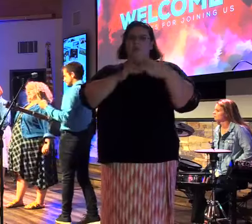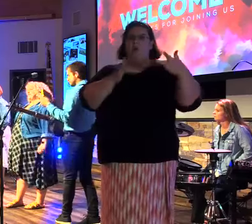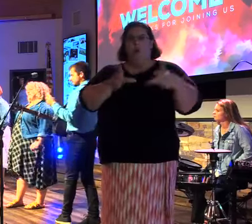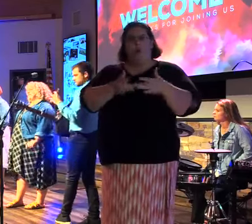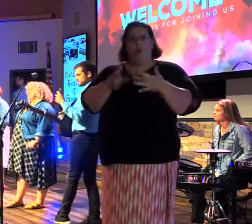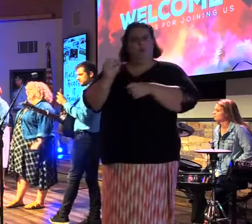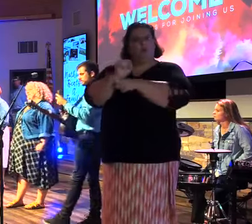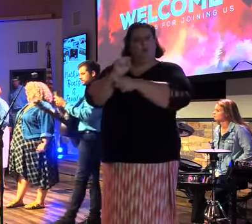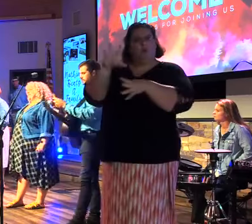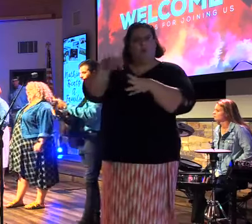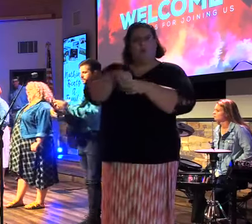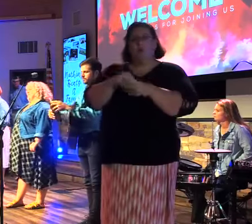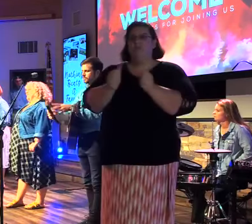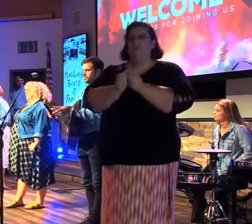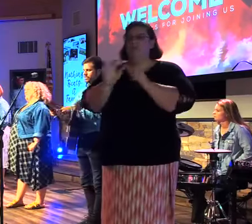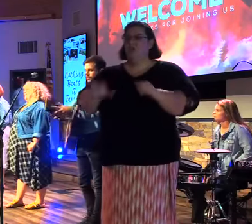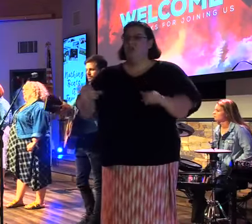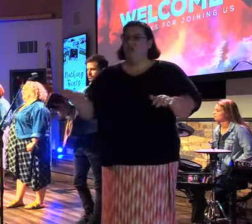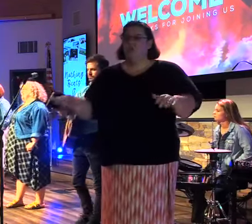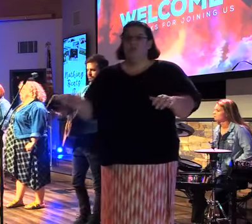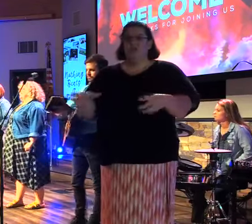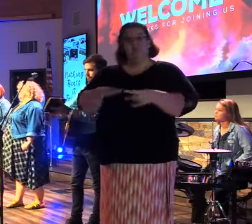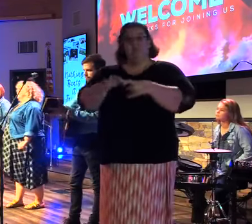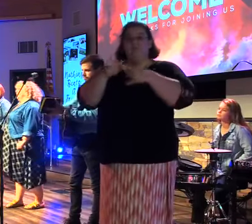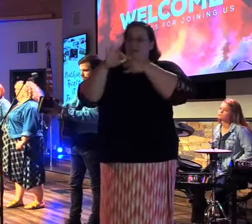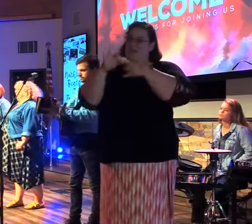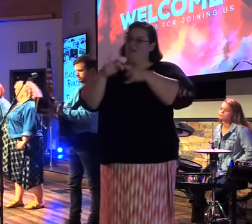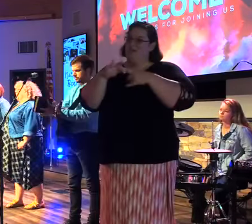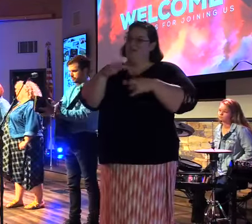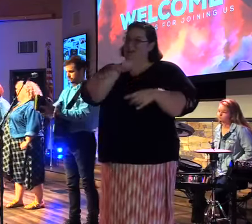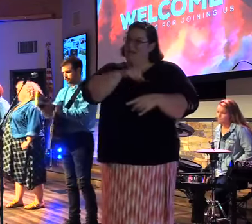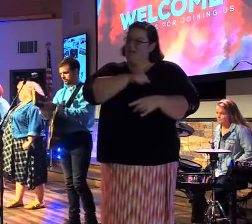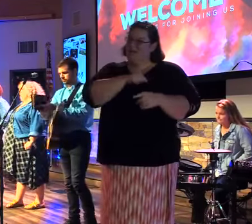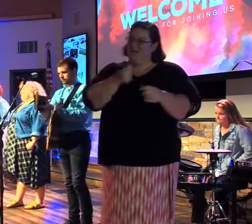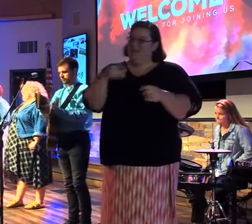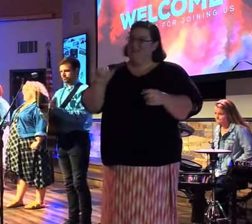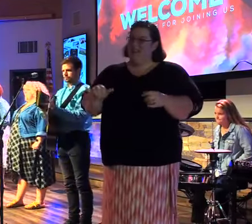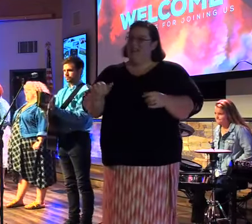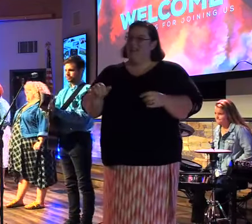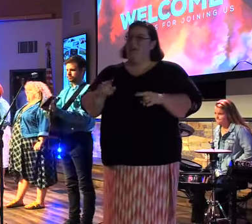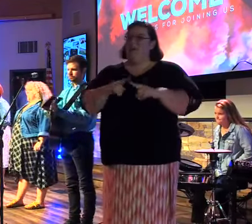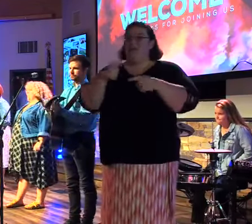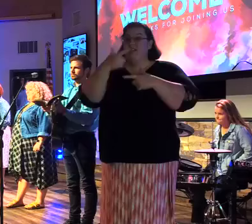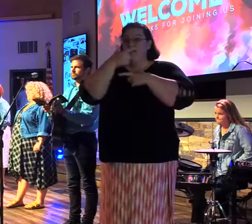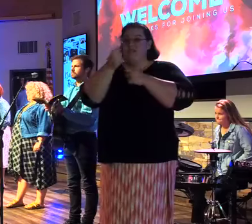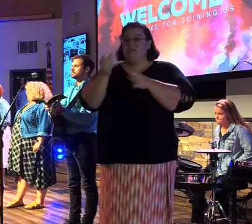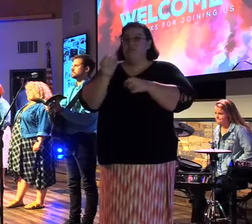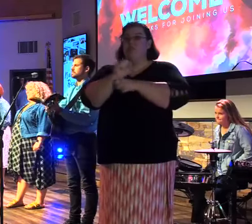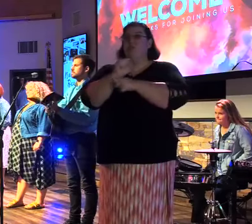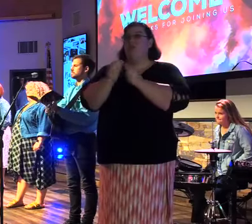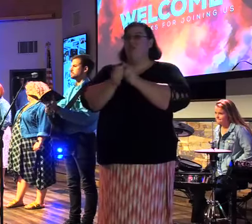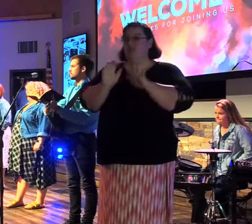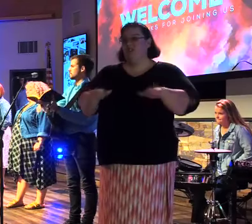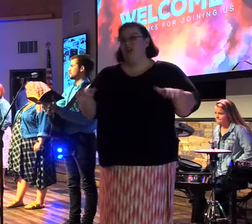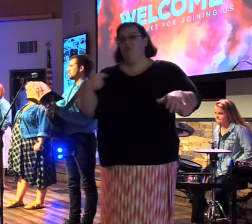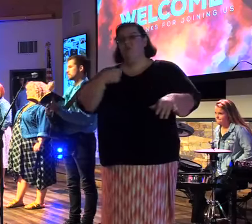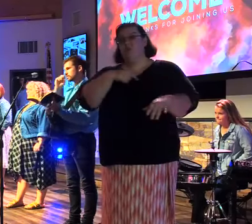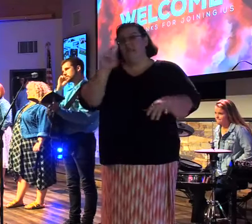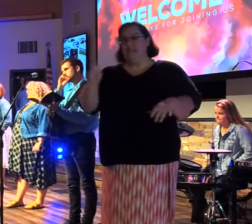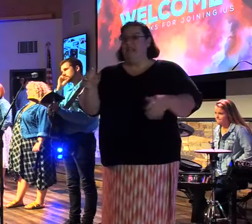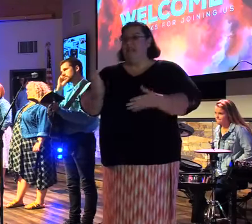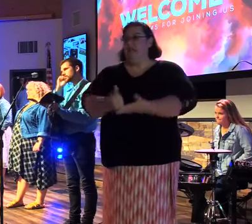to work with children, I know that it takes a special temperament to do that sometimes, but if you're interested in working with kids, we could really use some